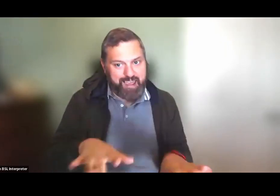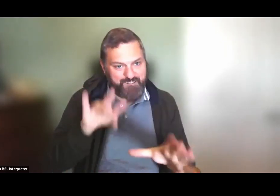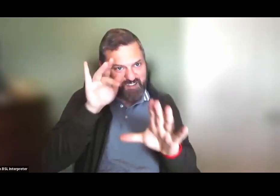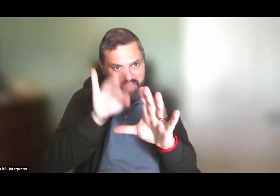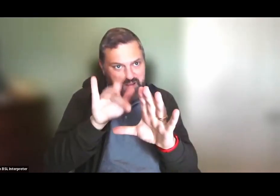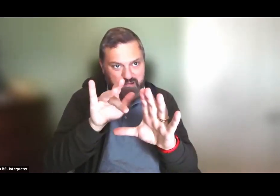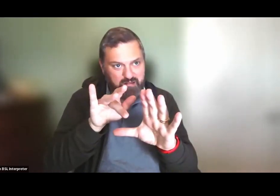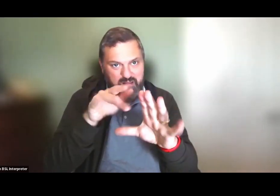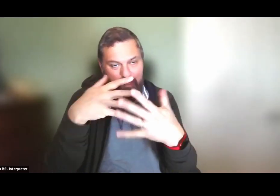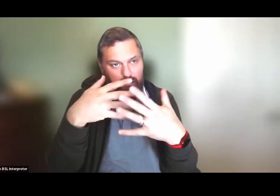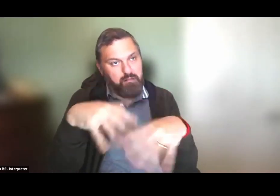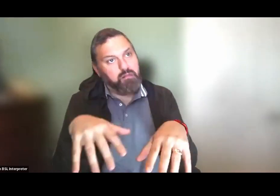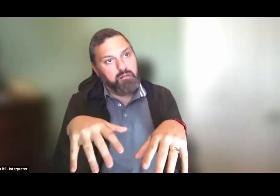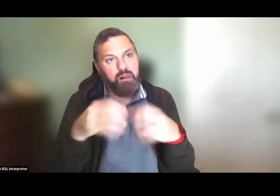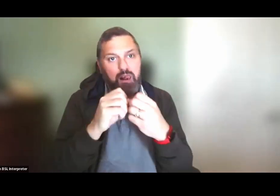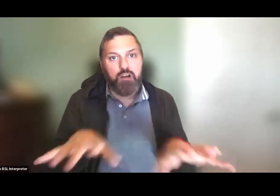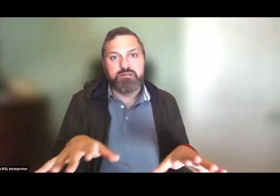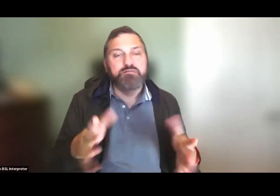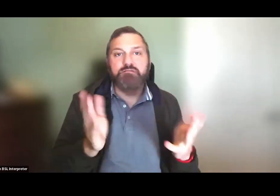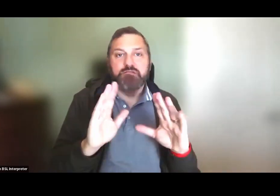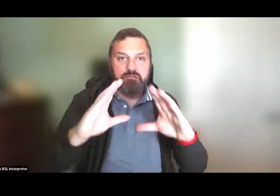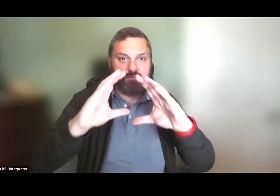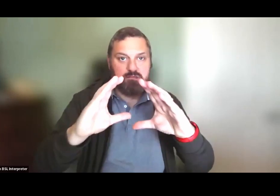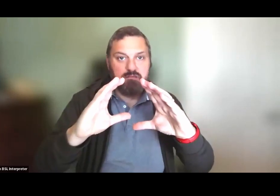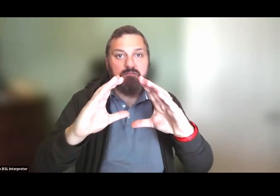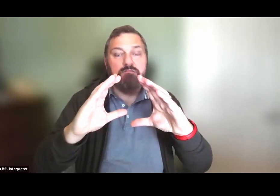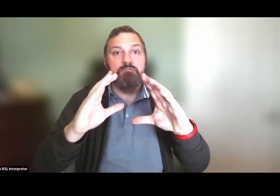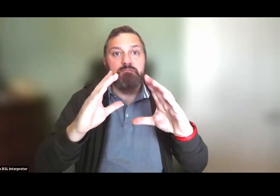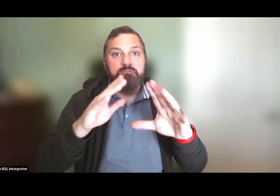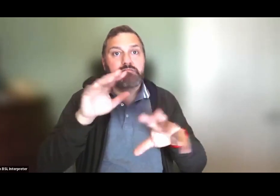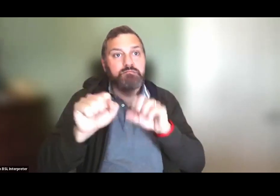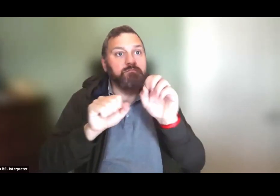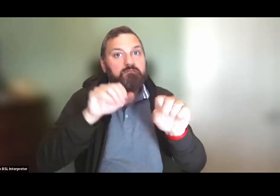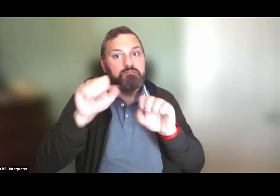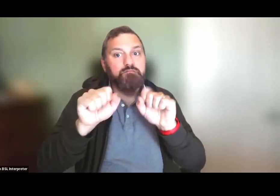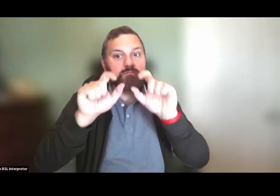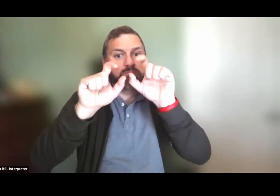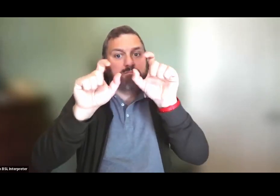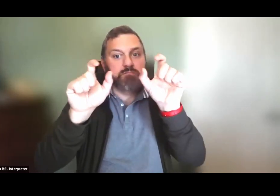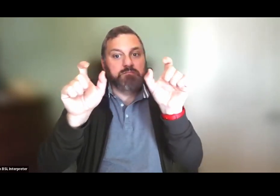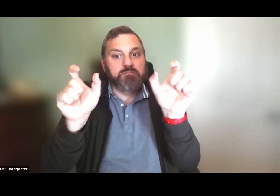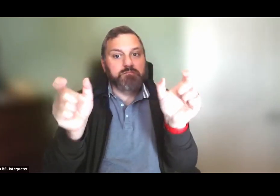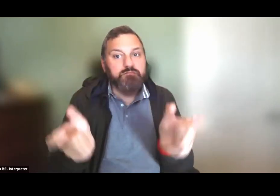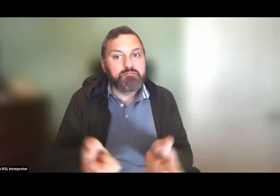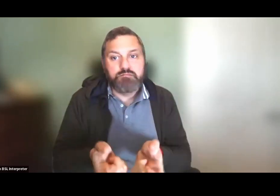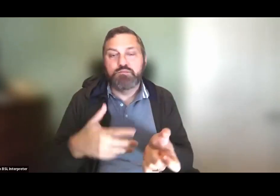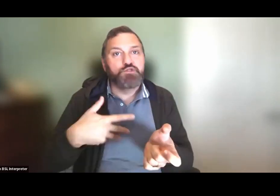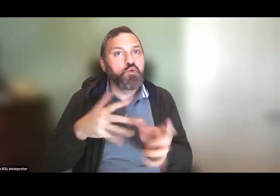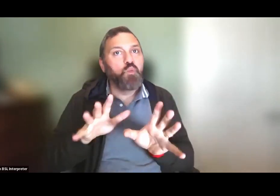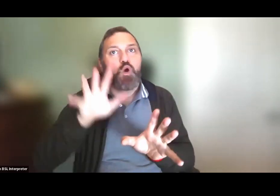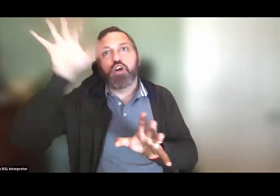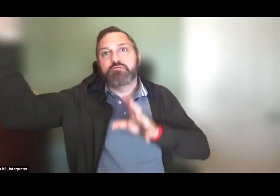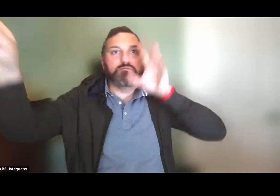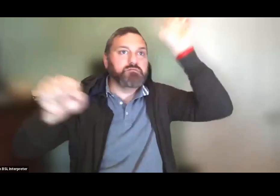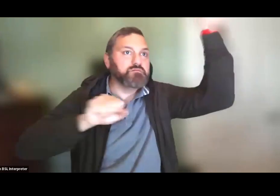one in the hole. But as we seek to meet our needs and our wants, we risk collectively overshooting